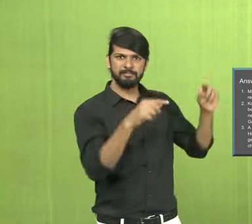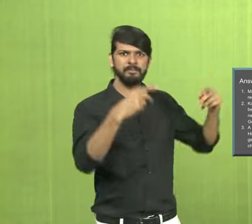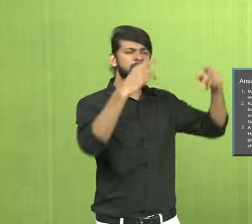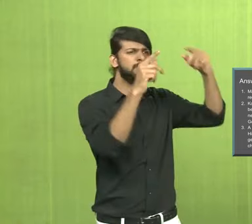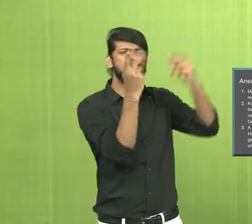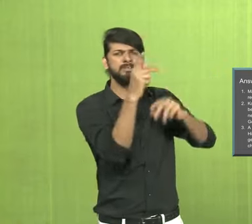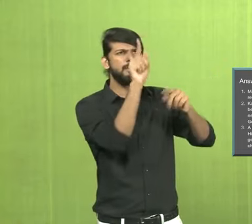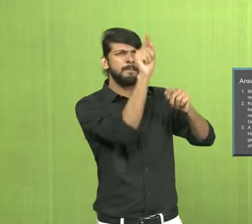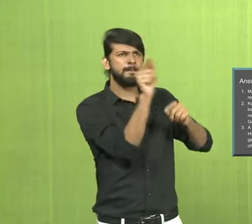ornamentation on the border,